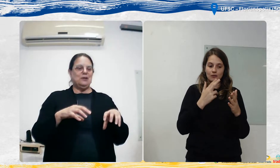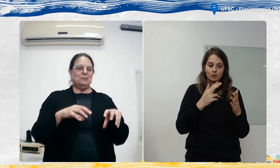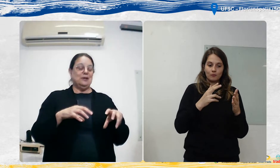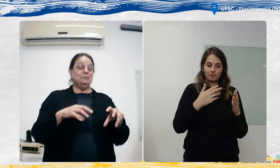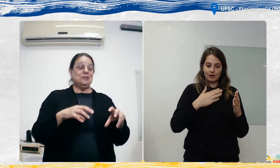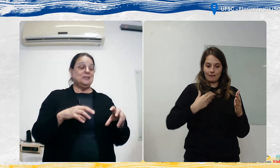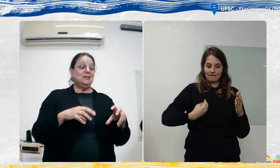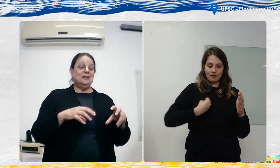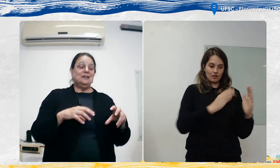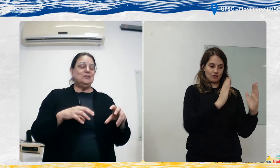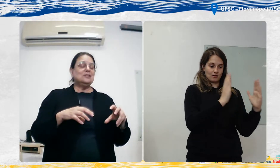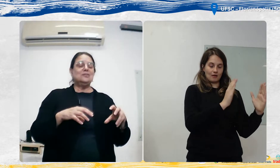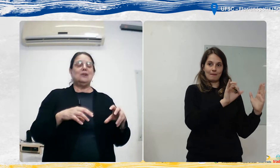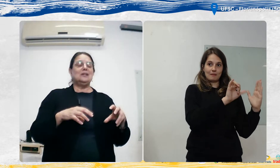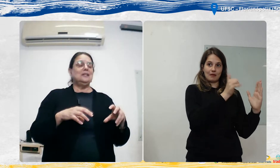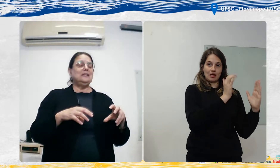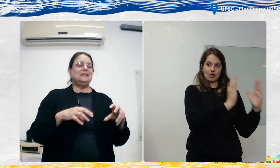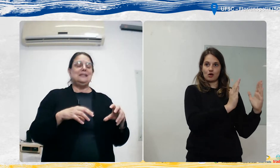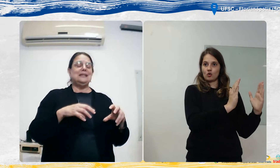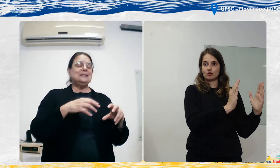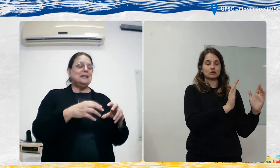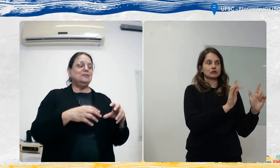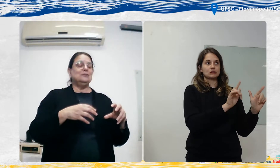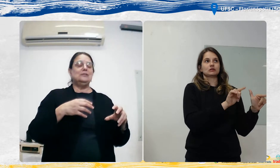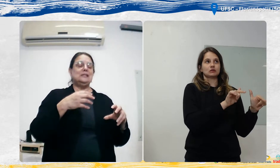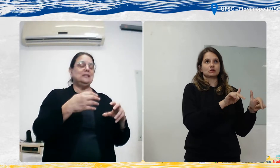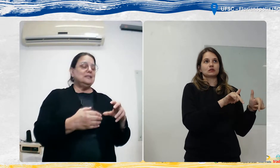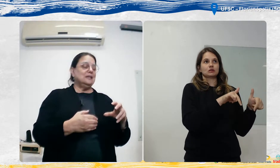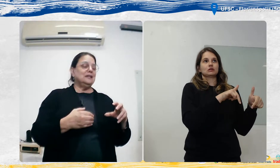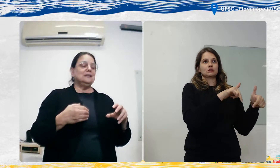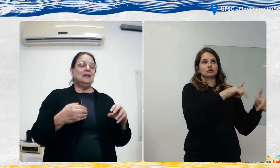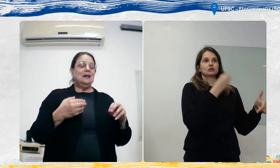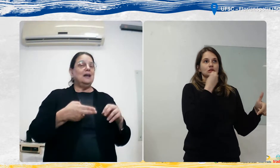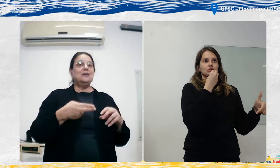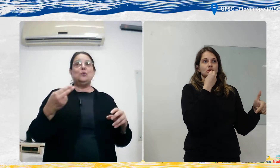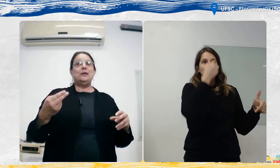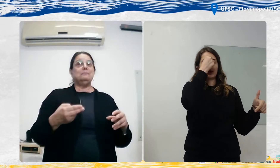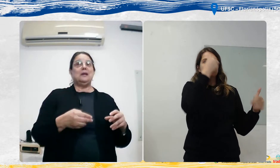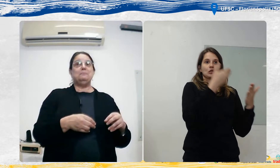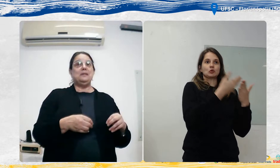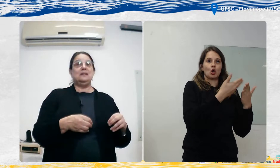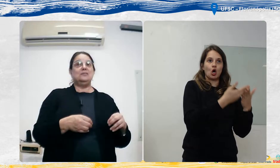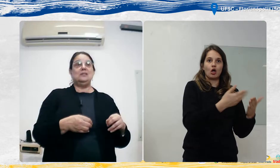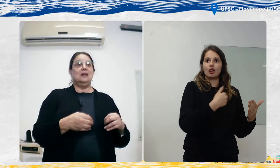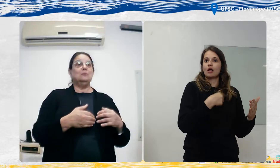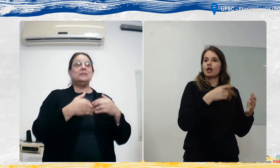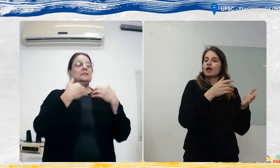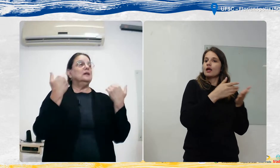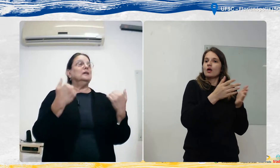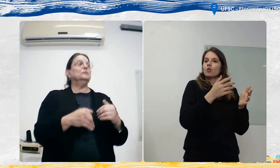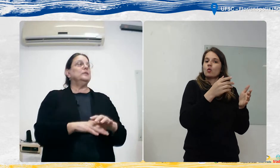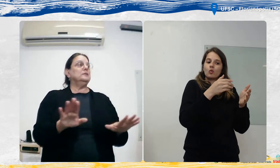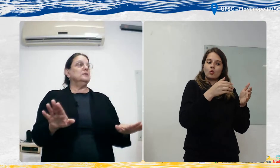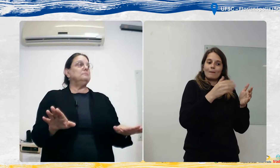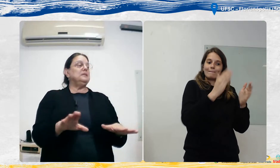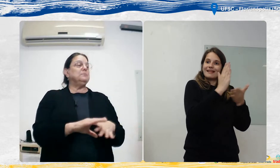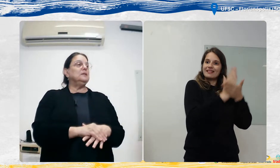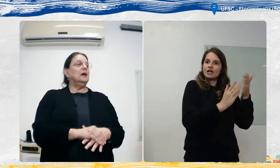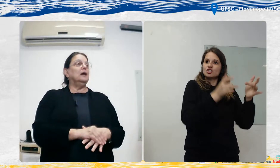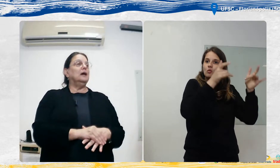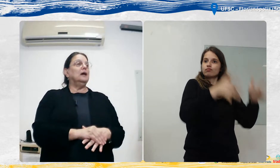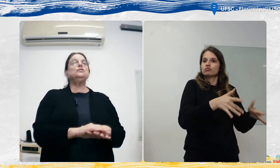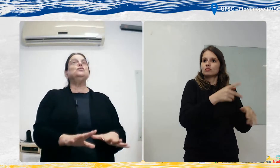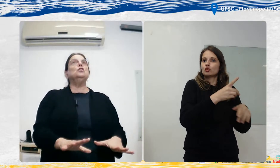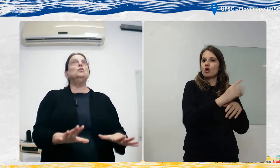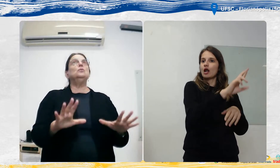first part where I'm just struggling to get tenure, to get done. I quit my PhD. I was done with hearing people.